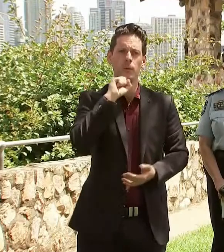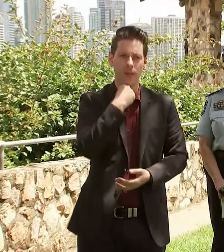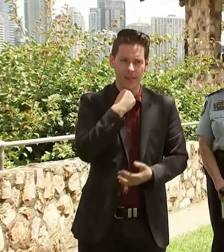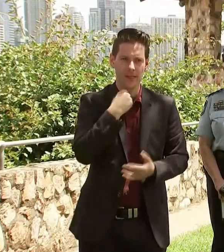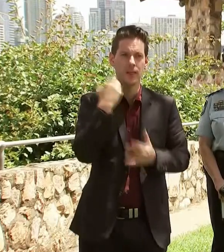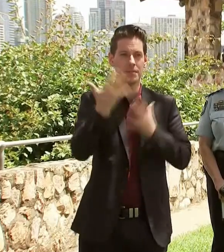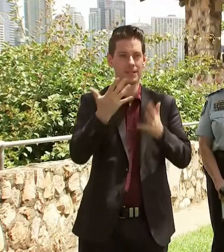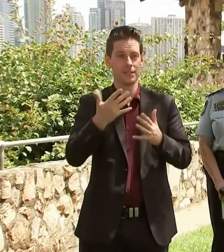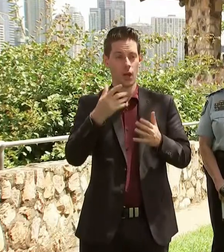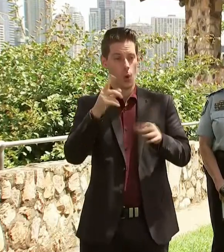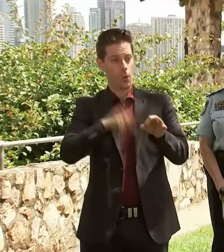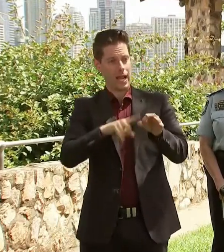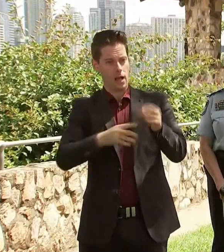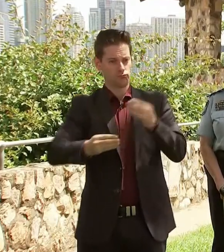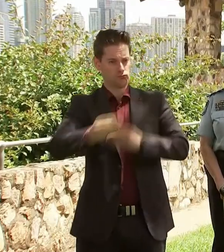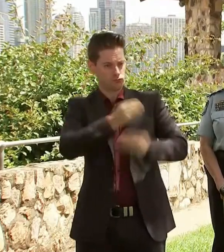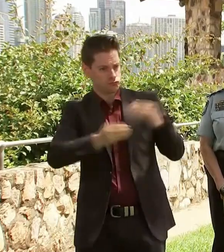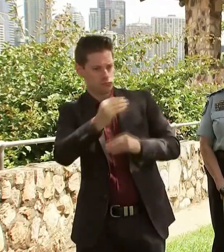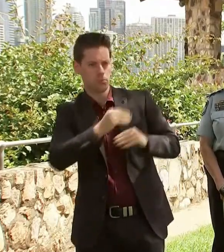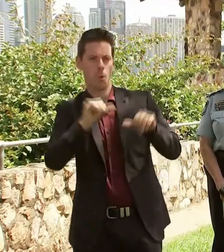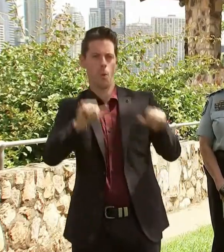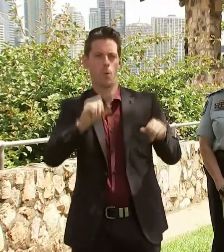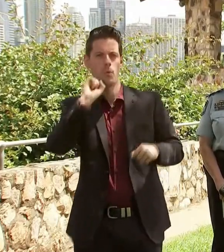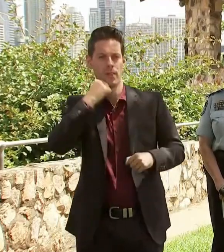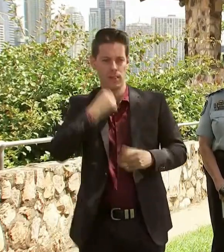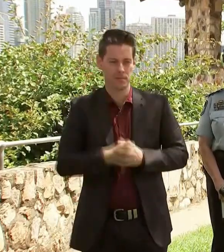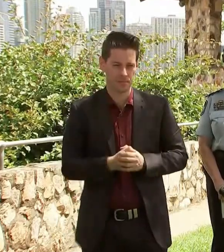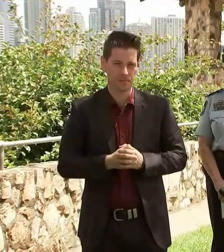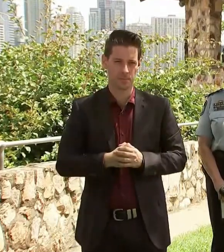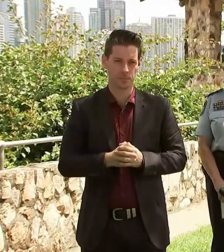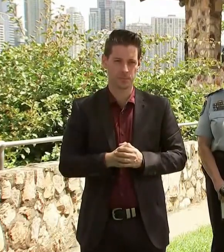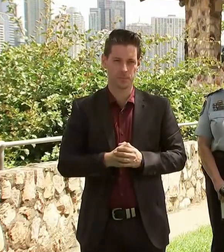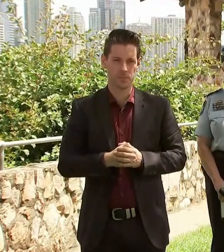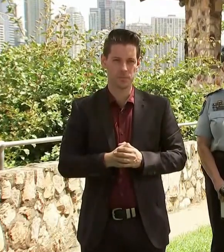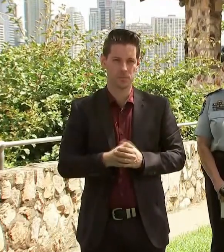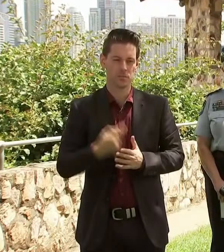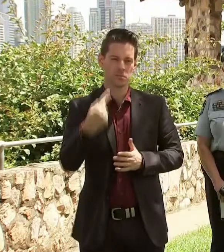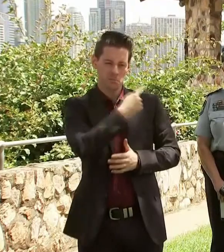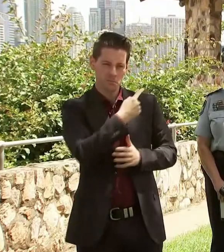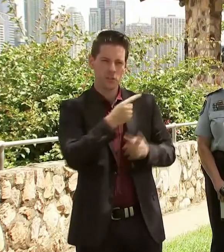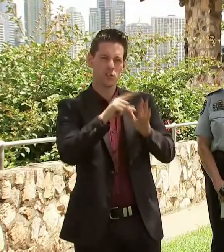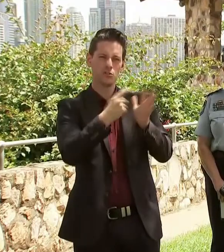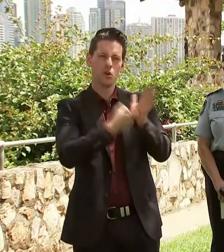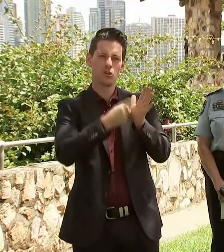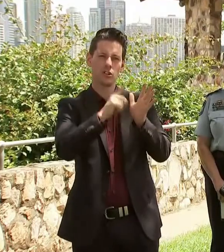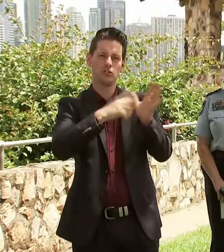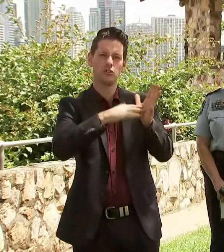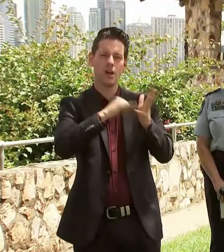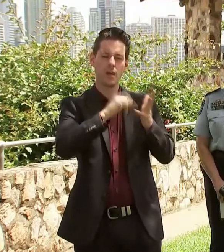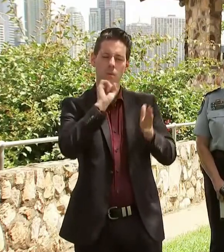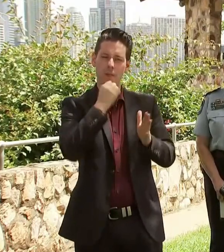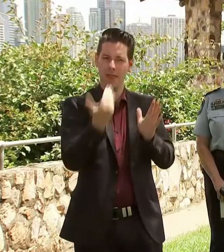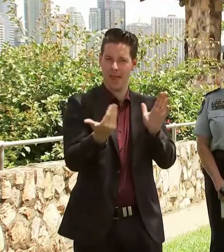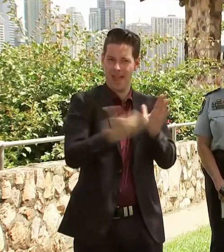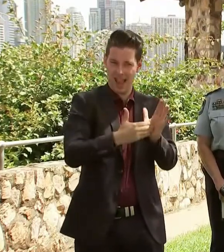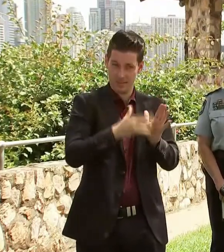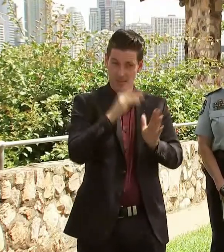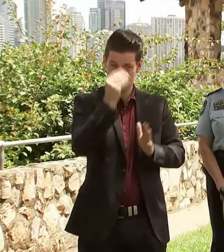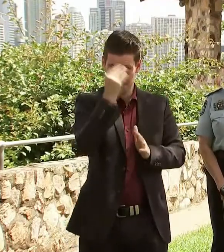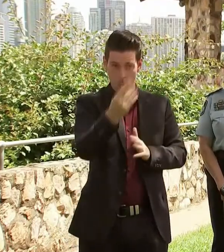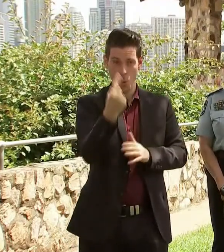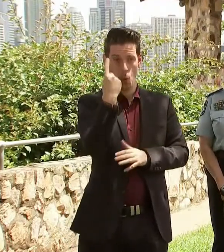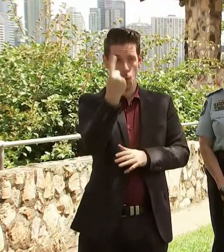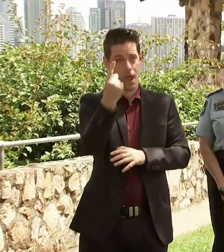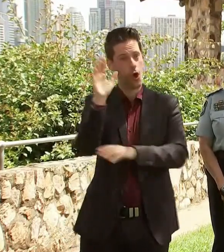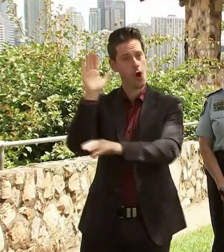Queensland economy. Can I just say today, and I'll let James Smith speak a little bit more about this, there's only one